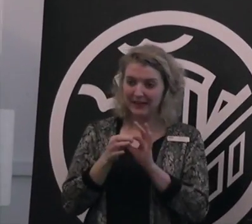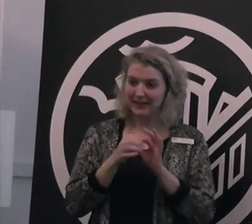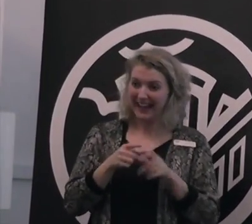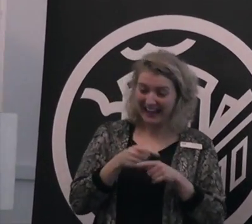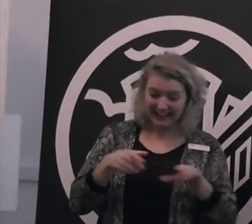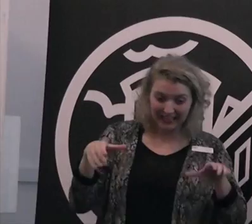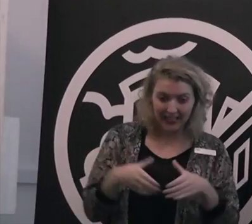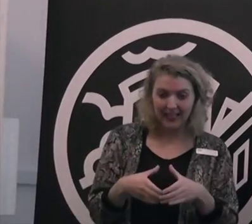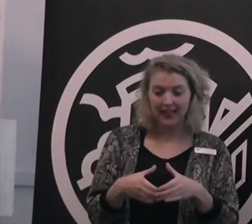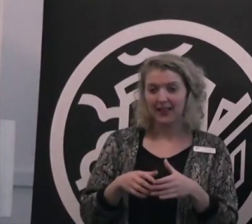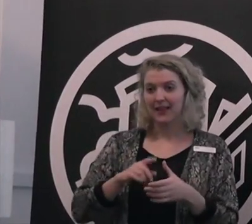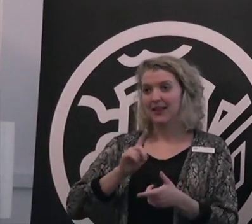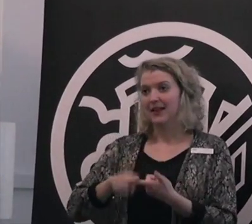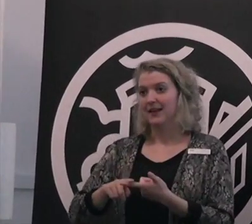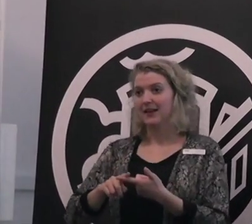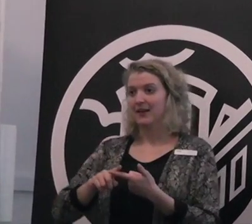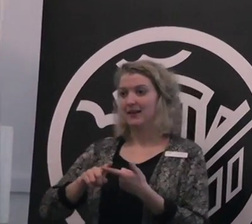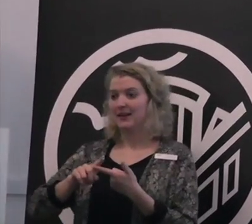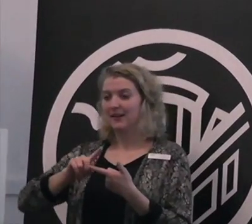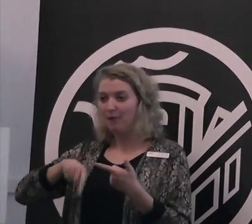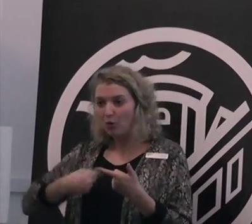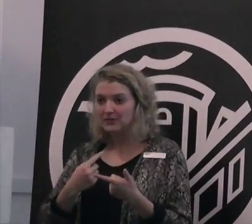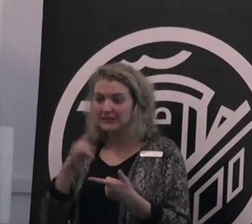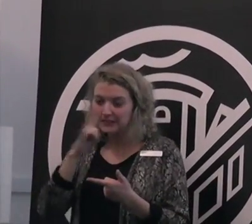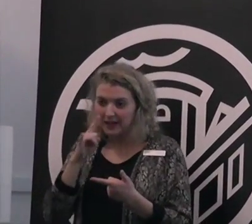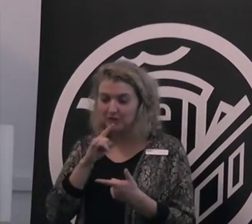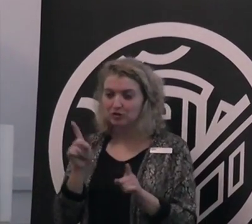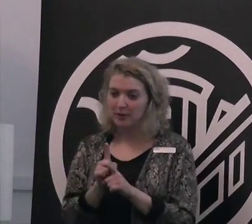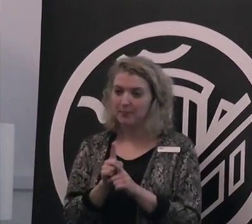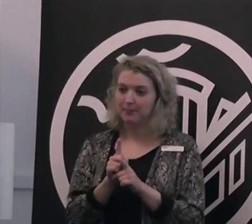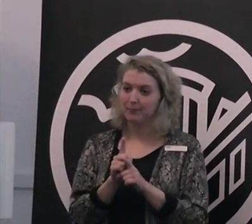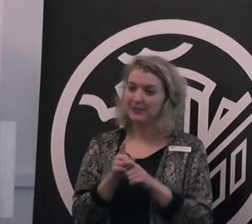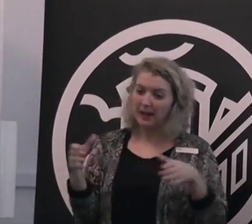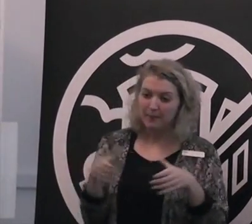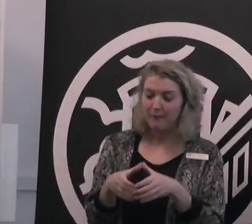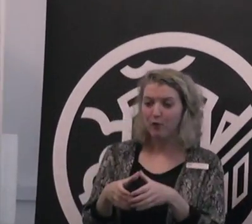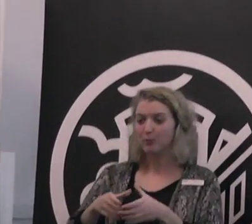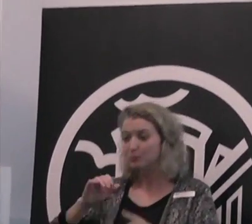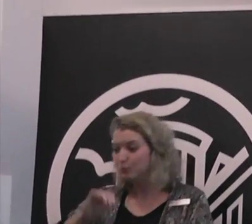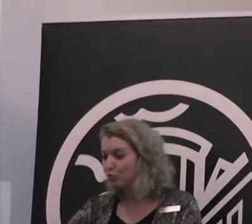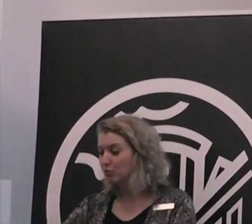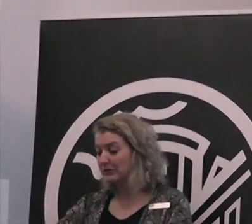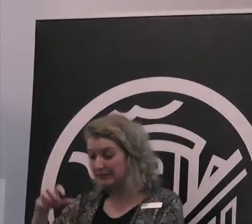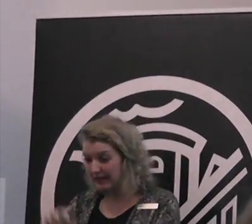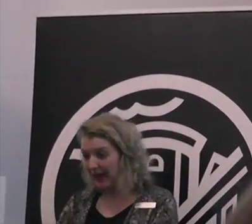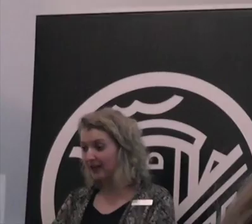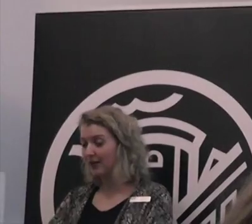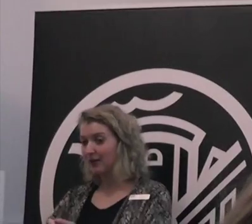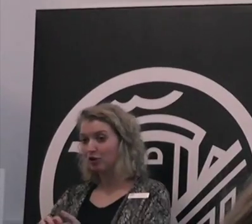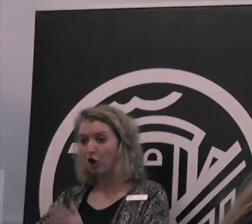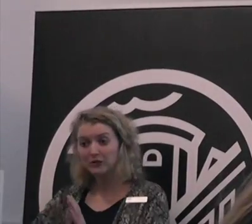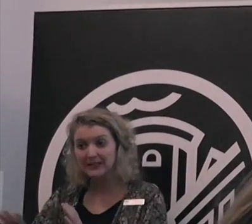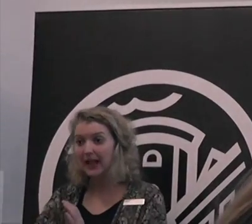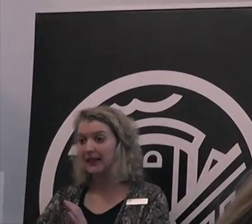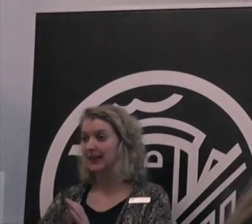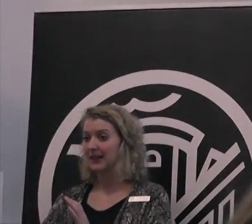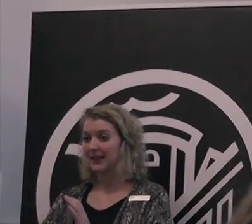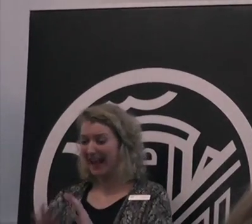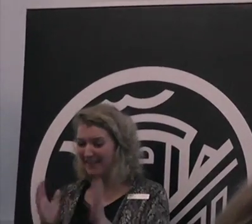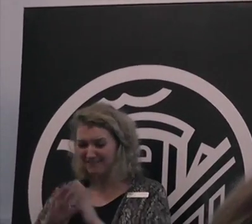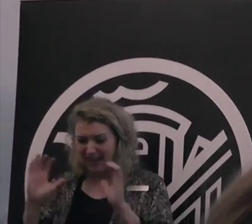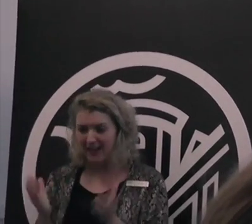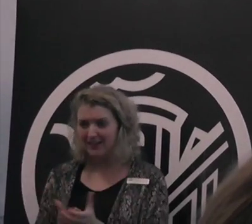interest as a community, a city, a state, a continent, and the world, that